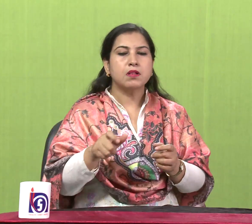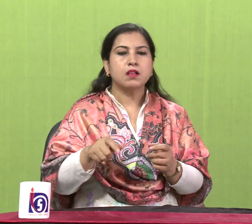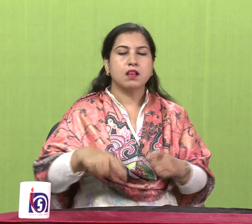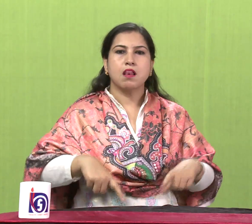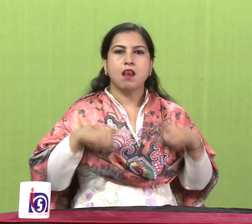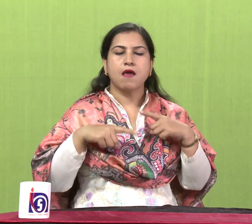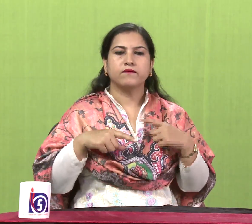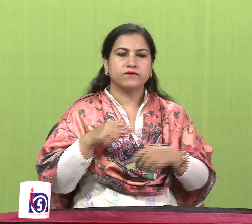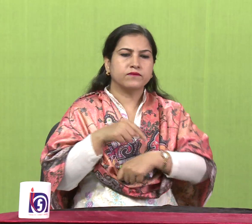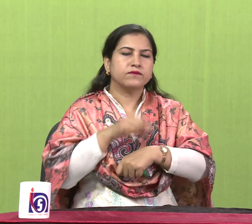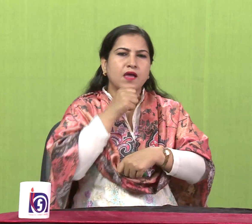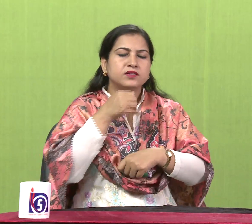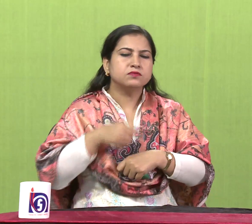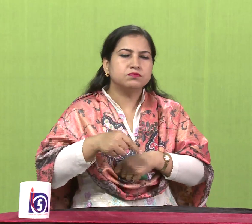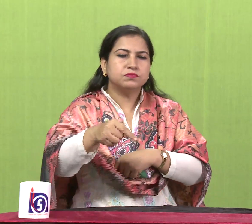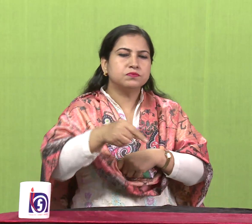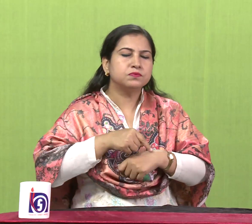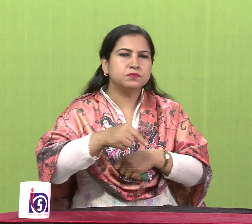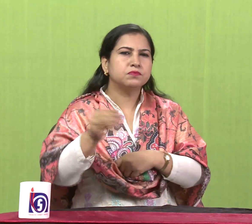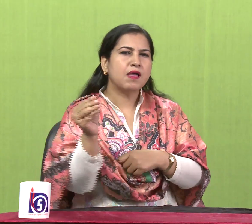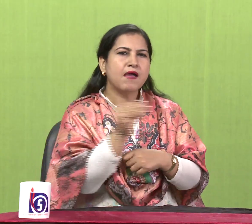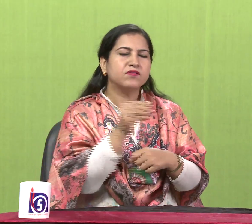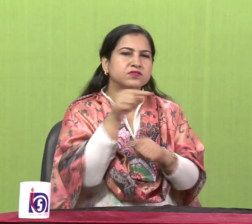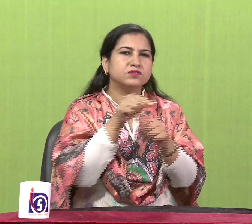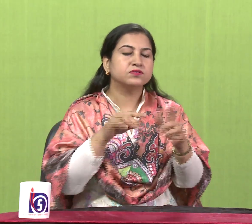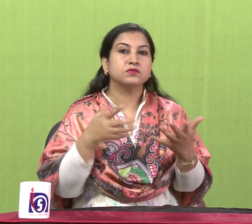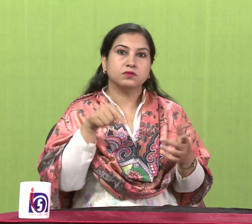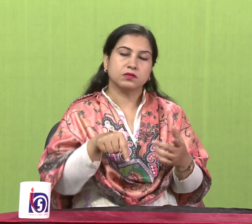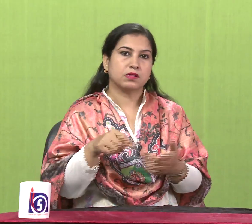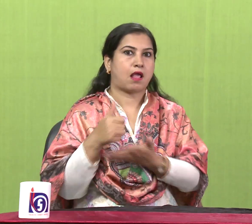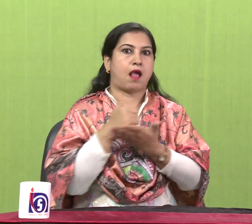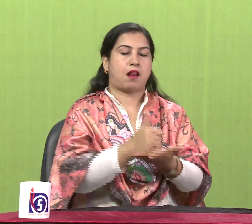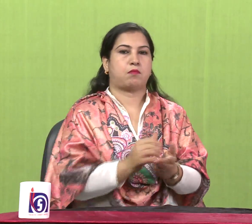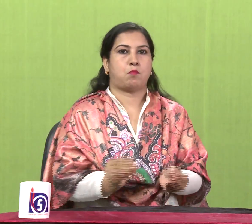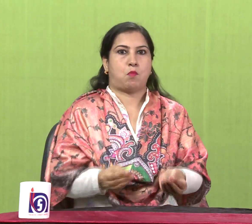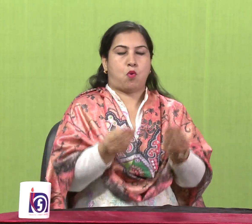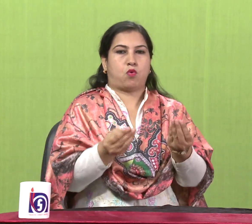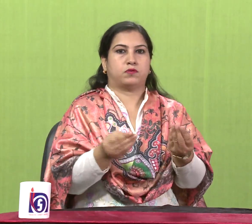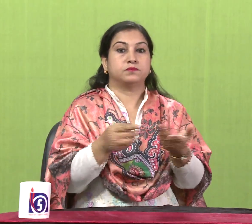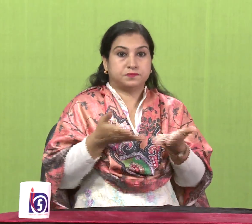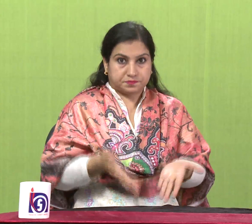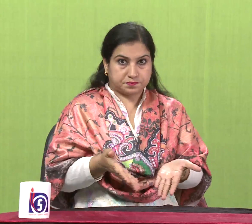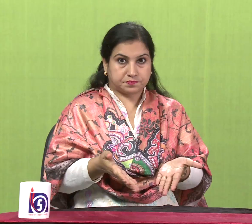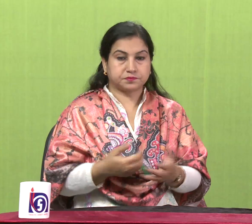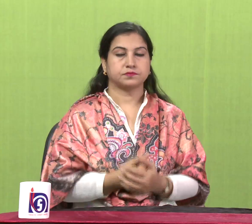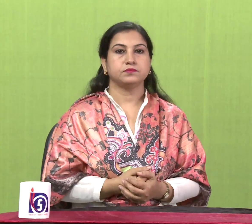Despite the development in the economic field, we still face some